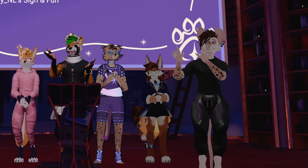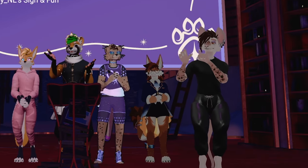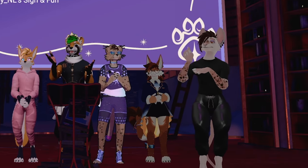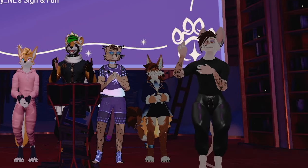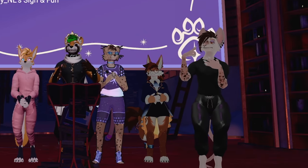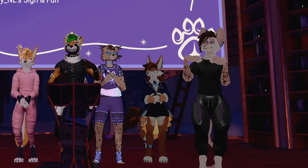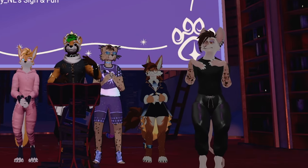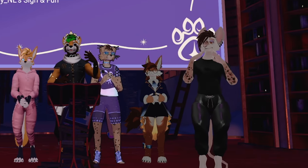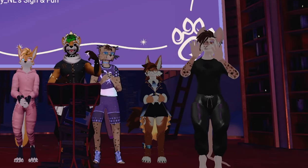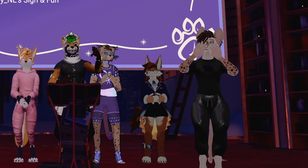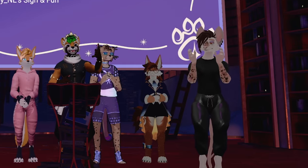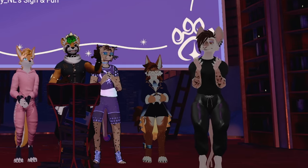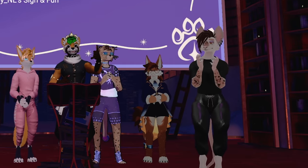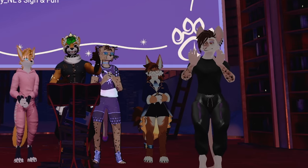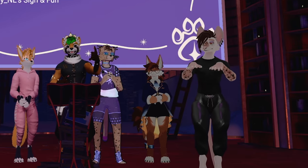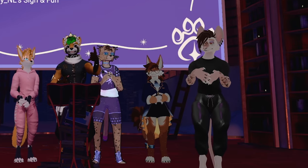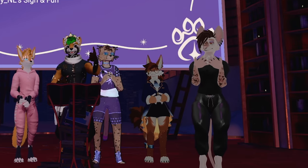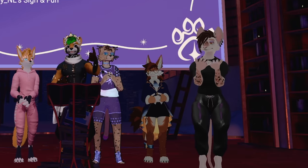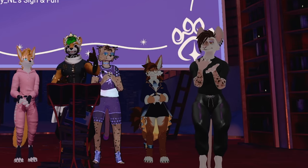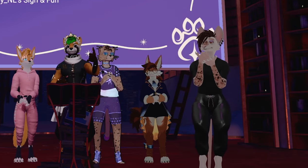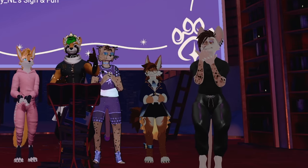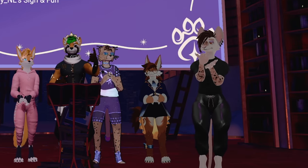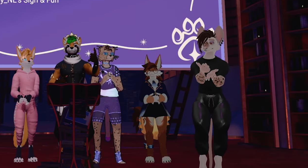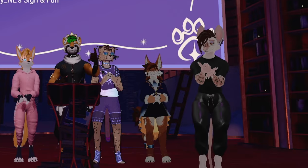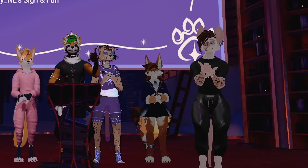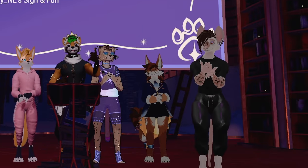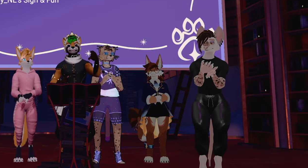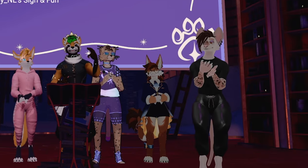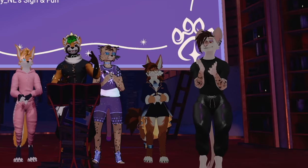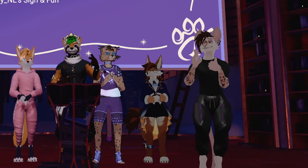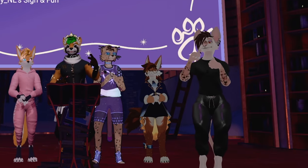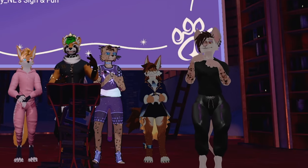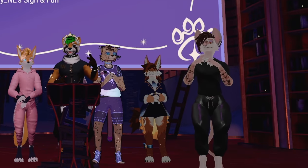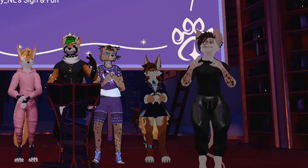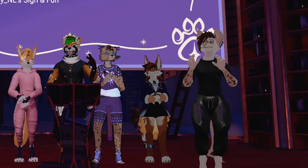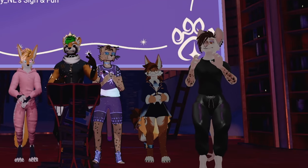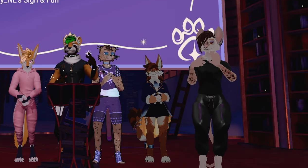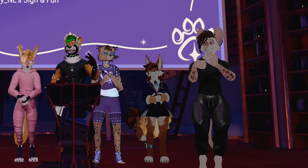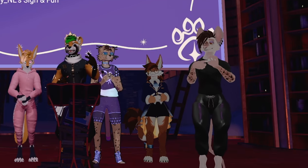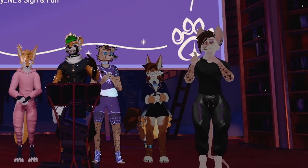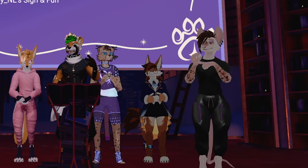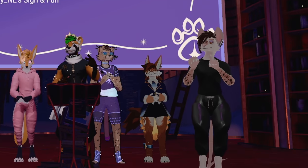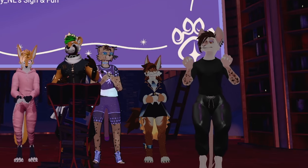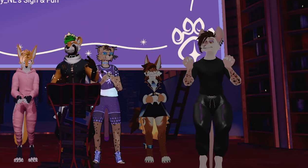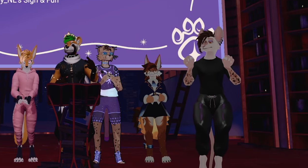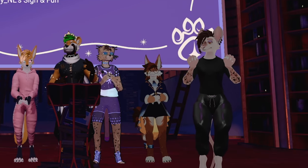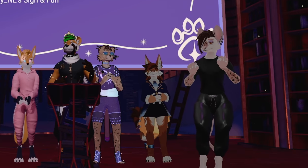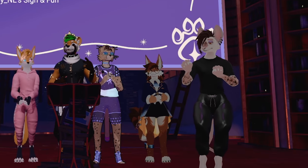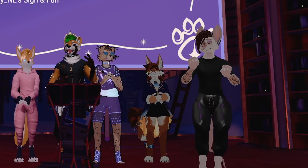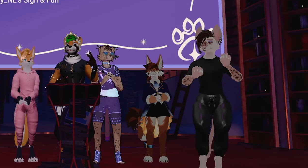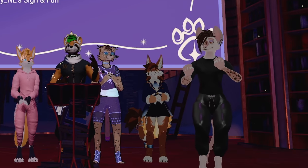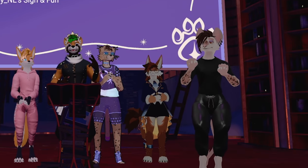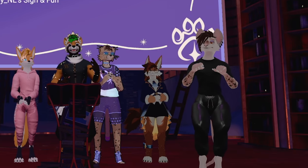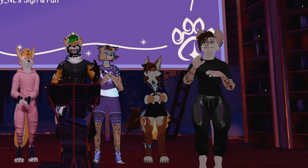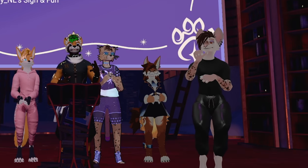offer out. We have the experimental ASL world, and then Mr. Dummy's Sign and Fun. Both of these